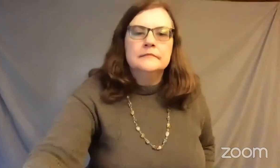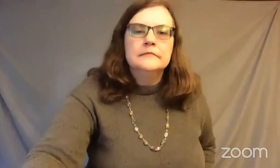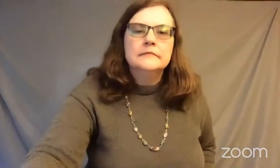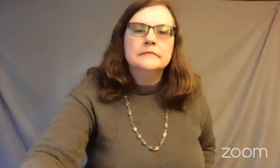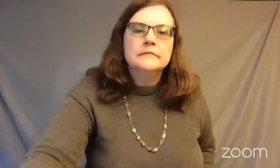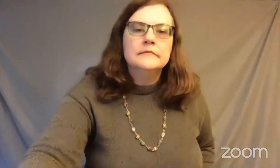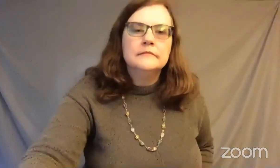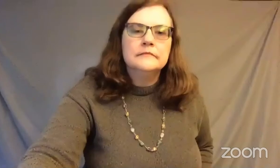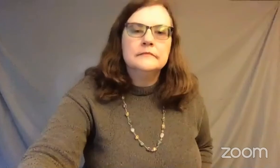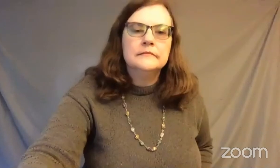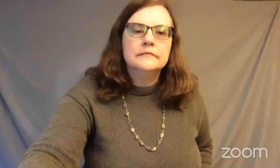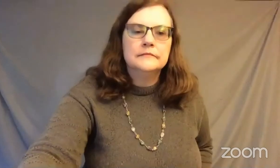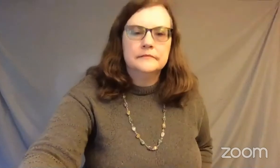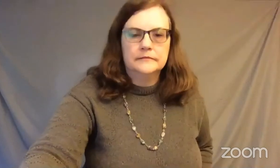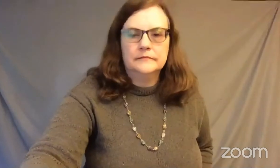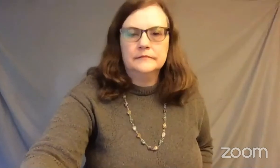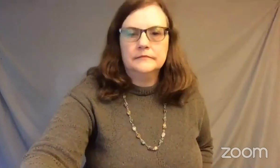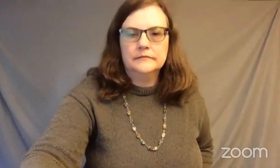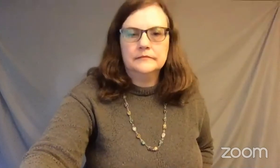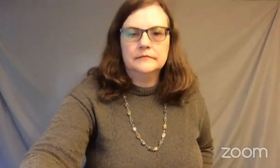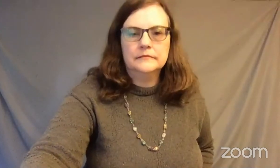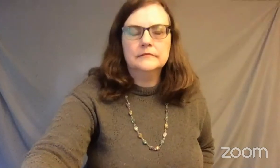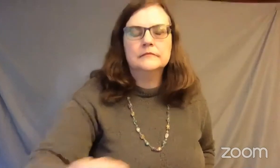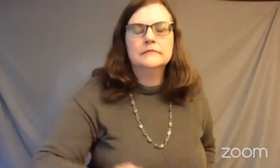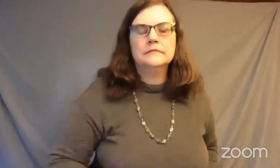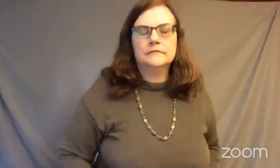And what is the research related to linguistic interactions?